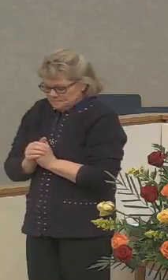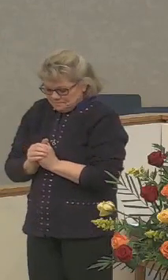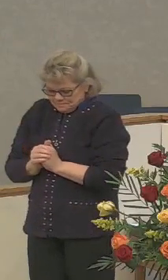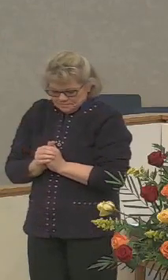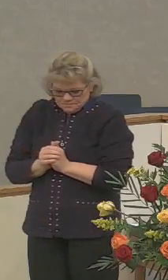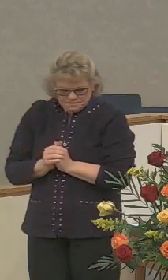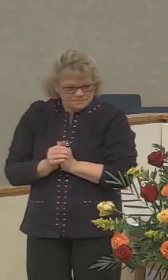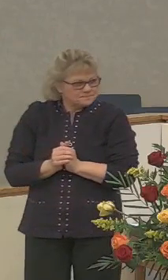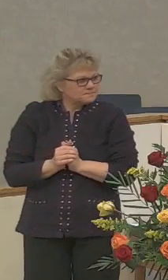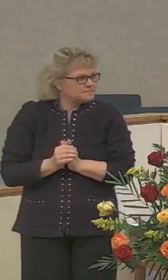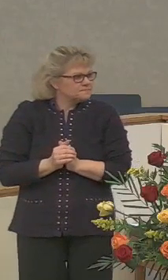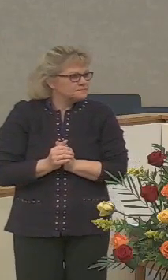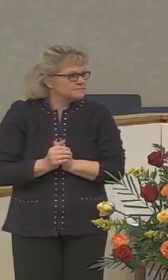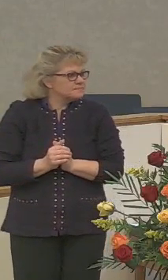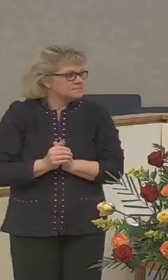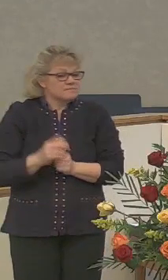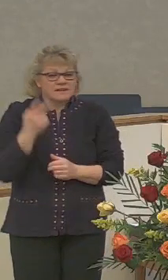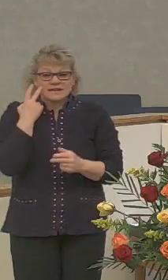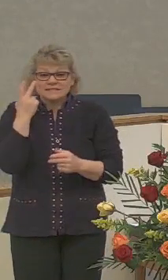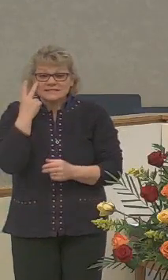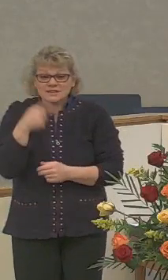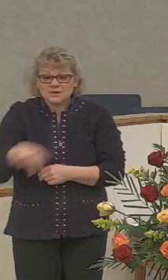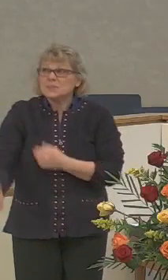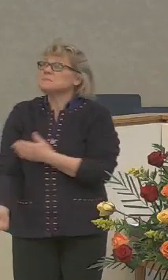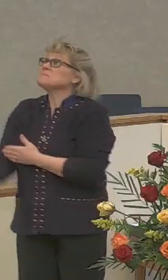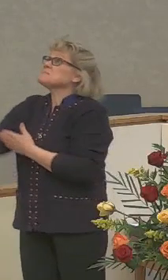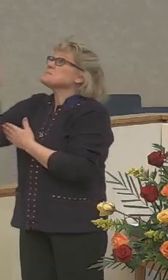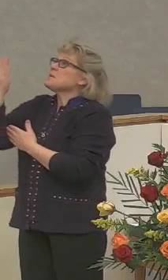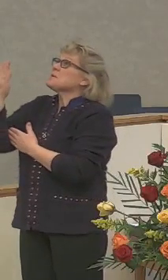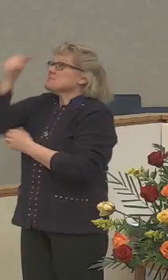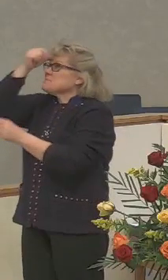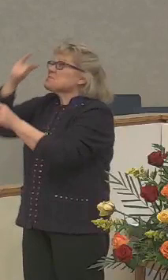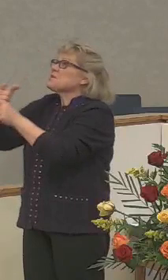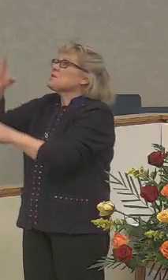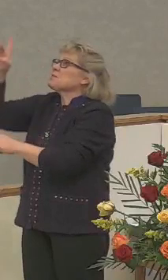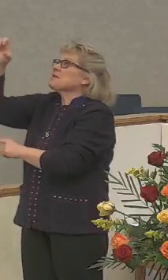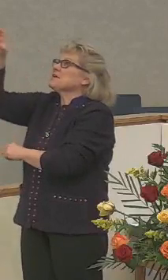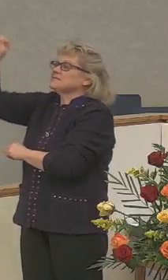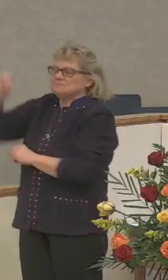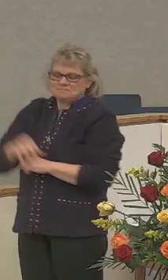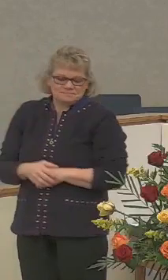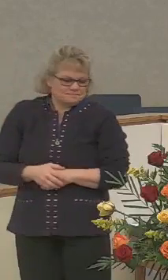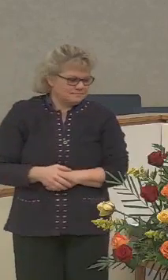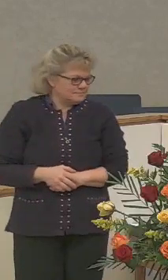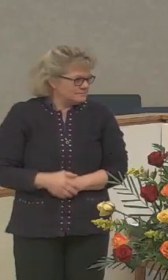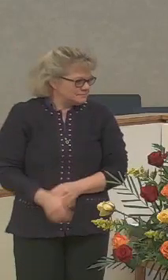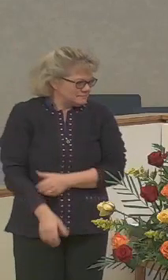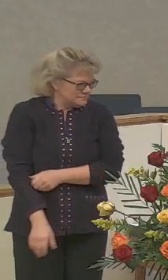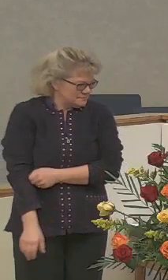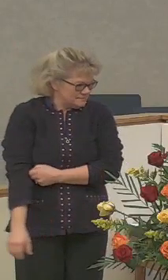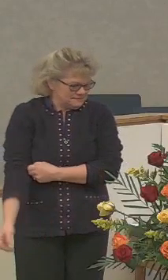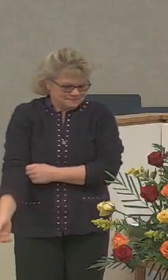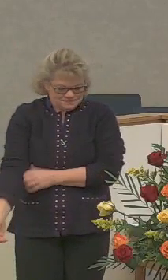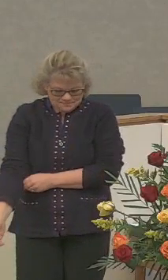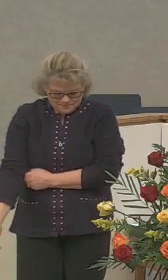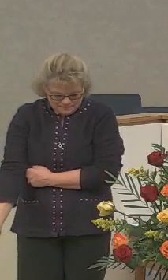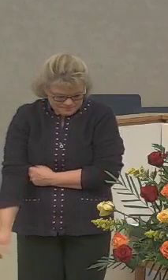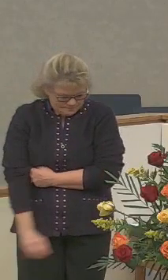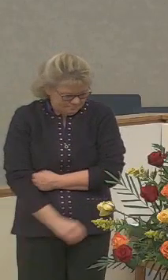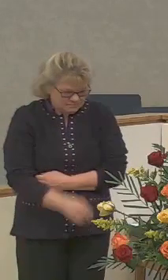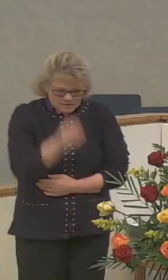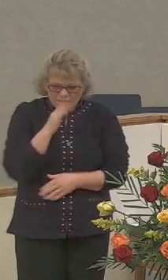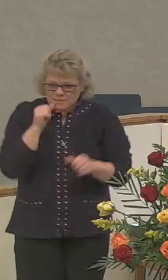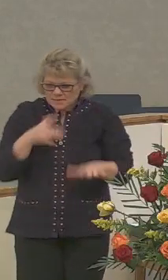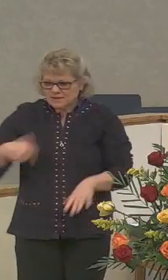I'll see you in the morning, Brother Marion. God bless us.